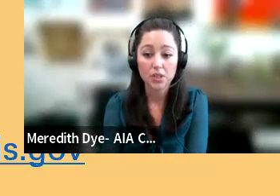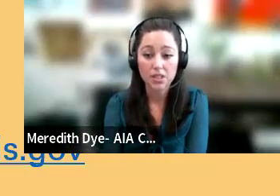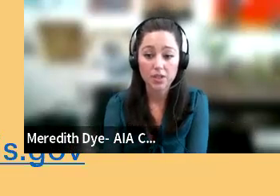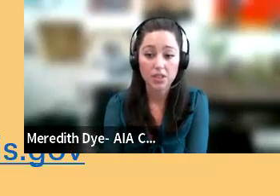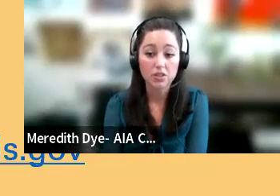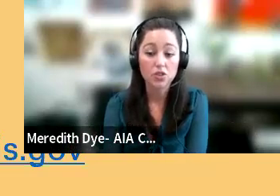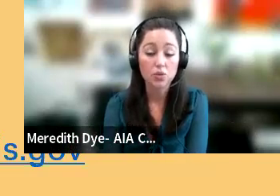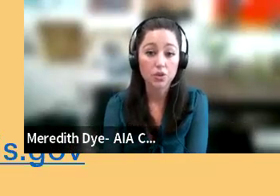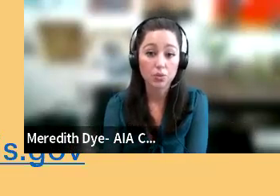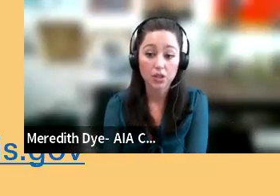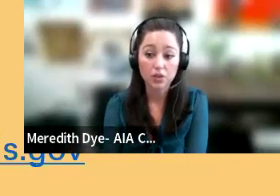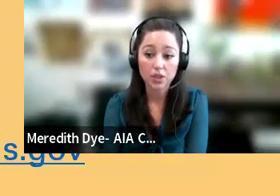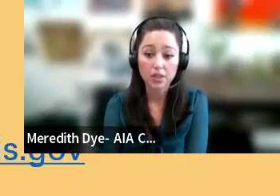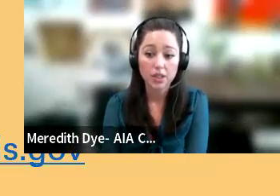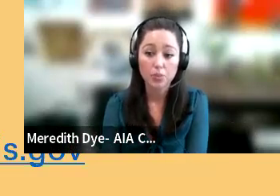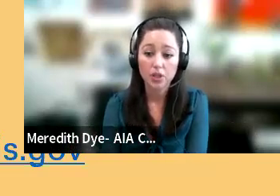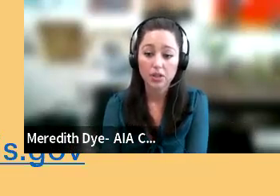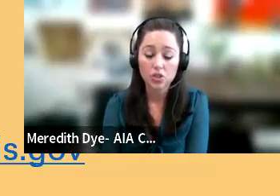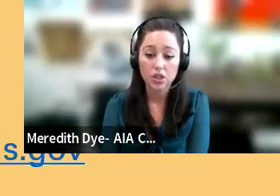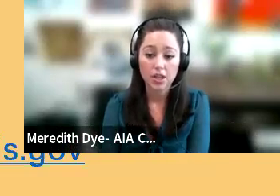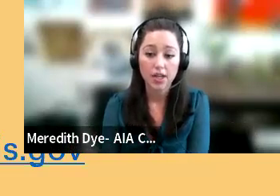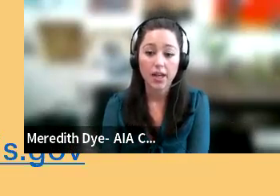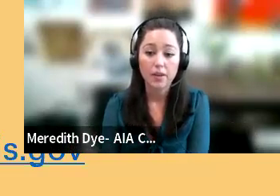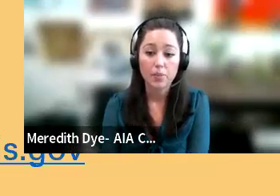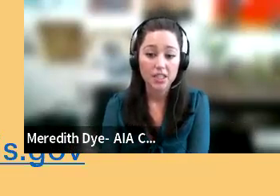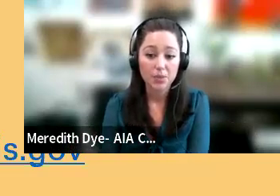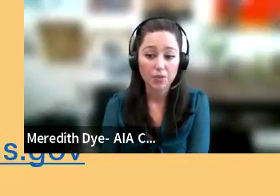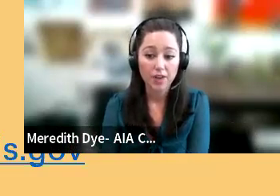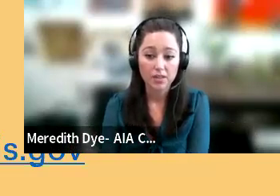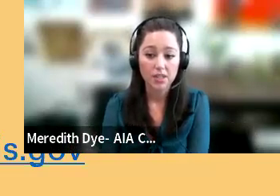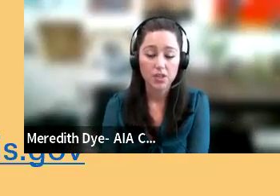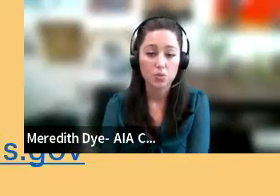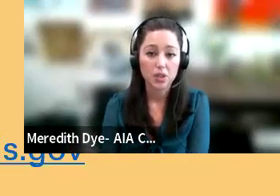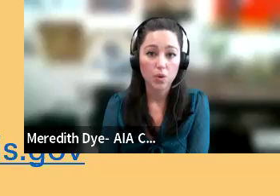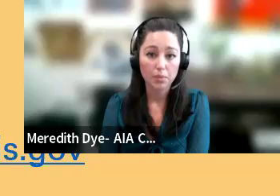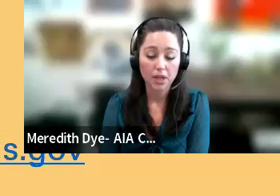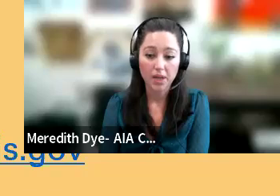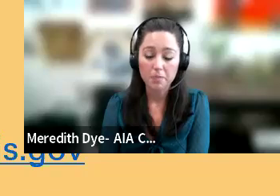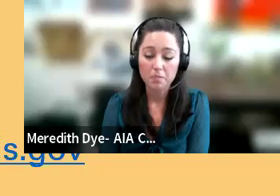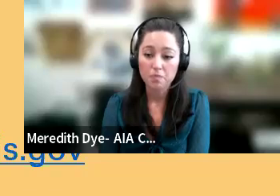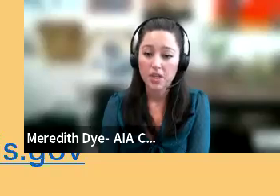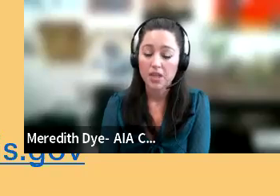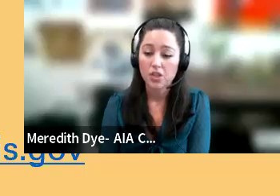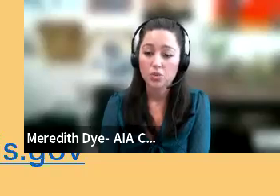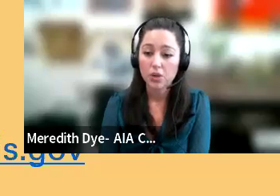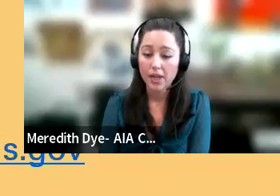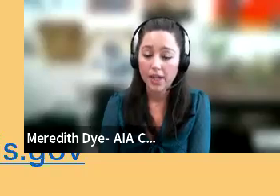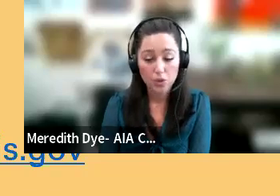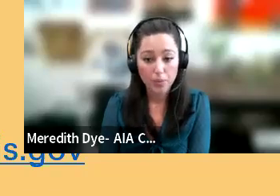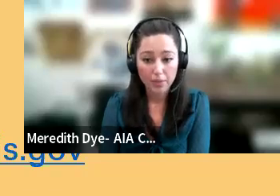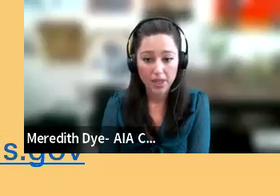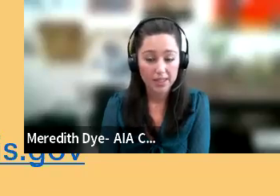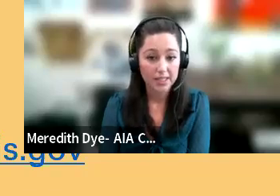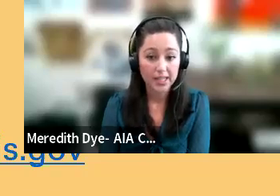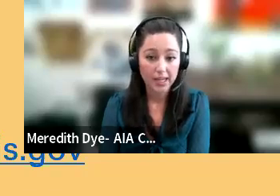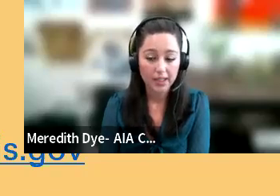to be between 72 to 300 per inch, and the maximum file size would be 1 megabyte. You don't have